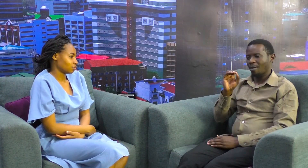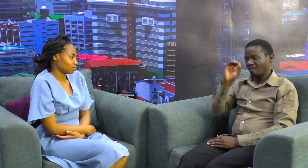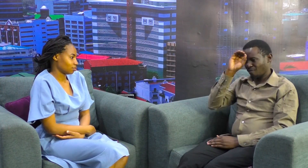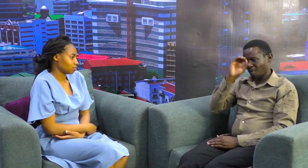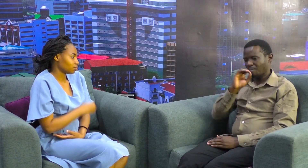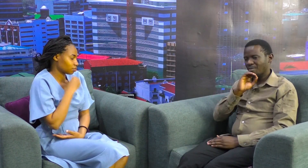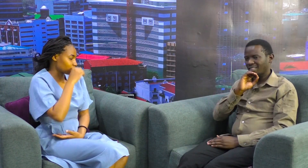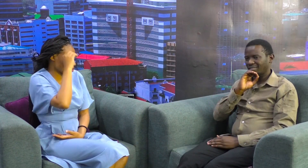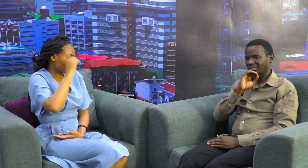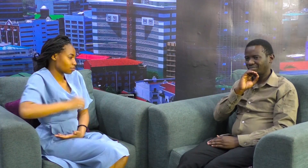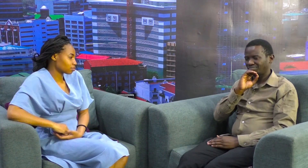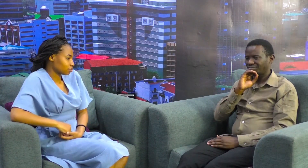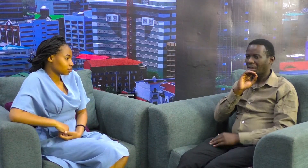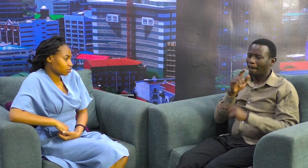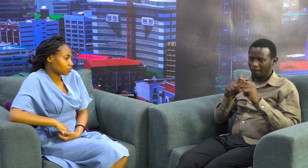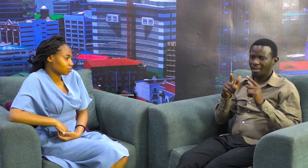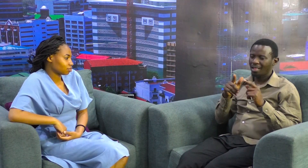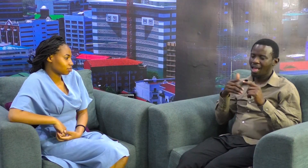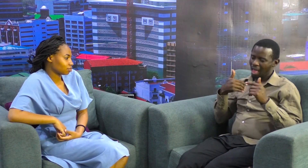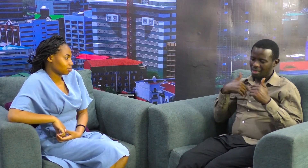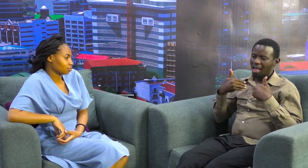I became totally orphan when I was in Form 3.